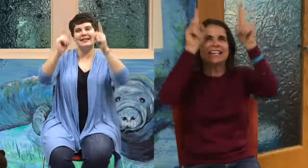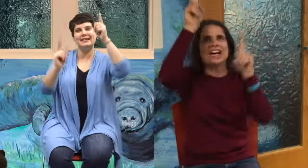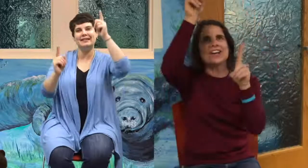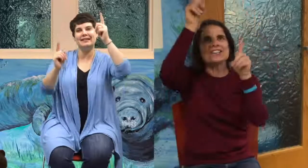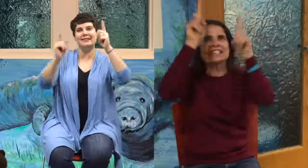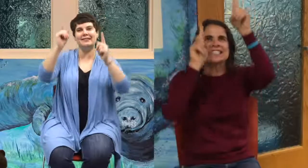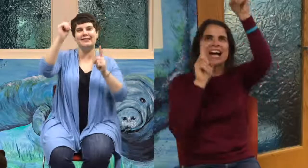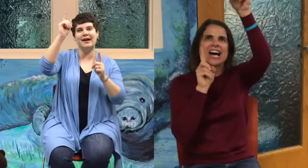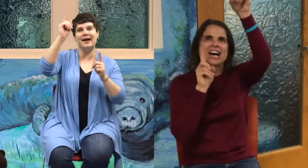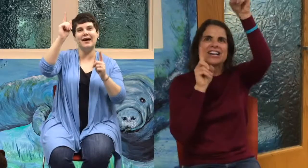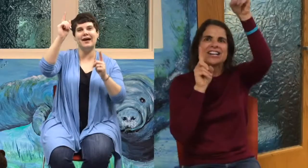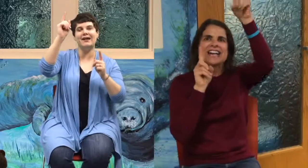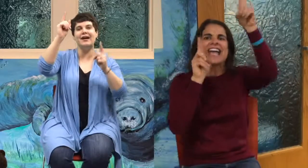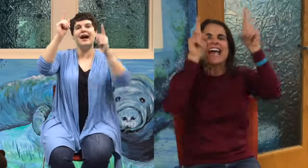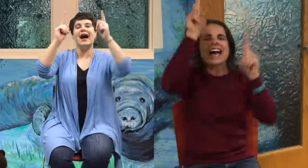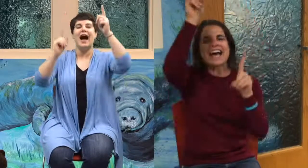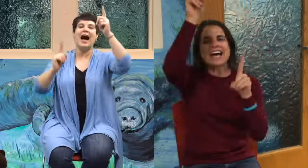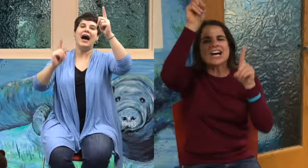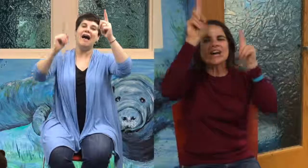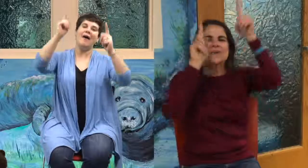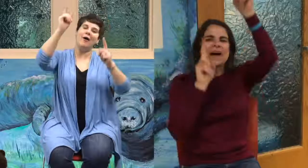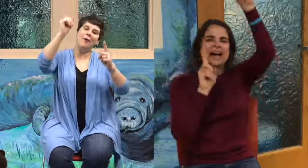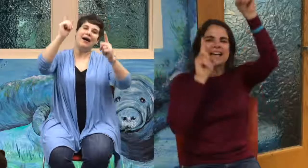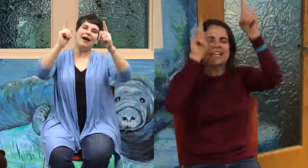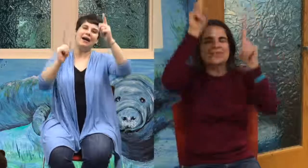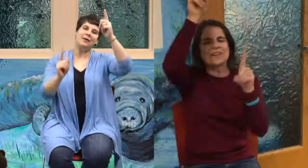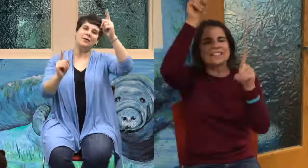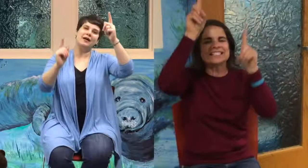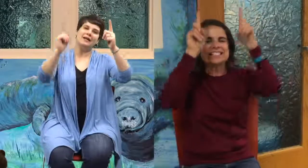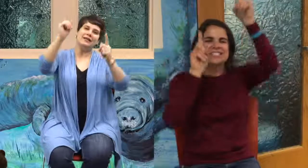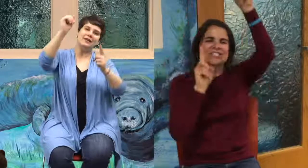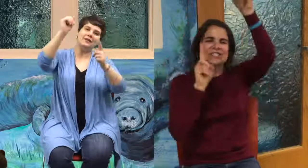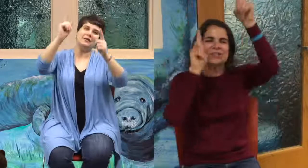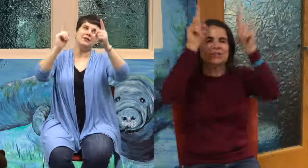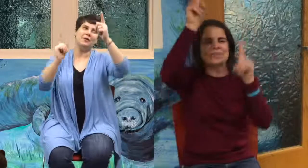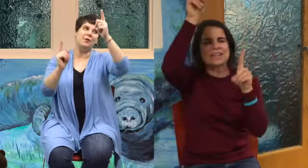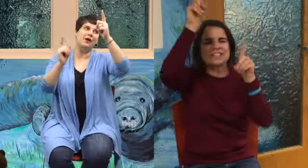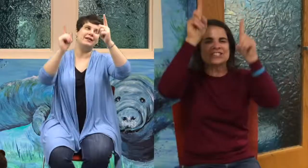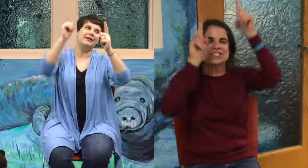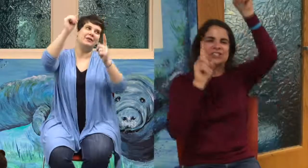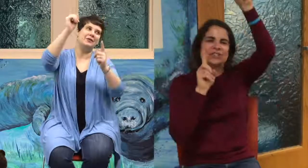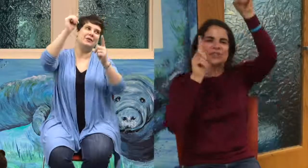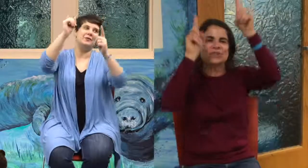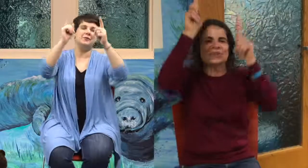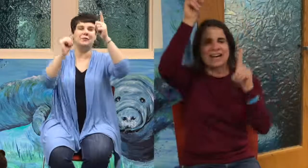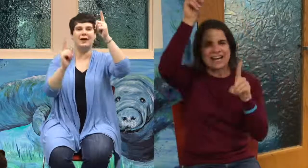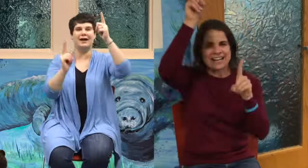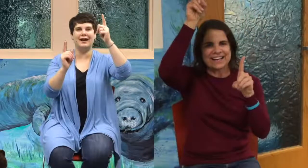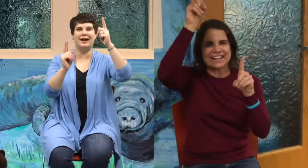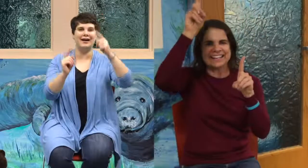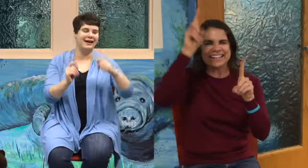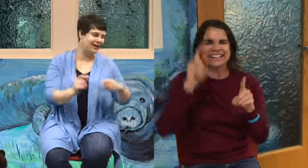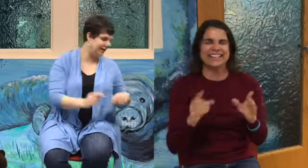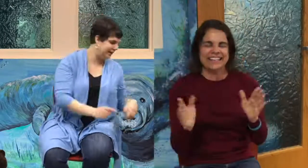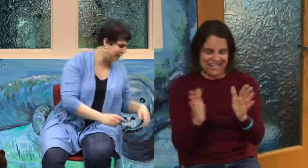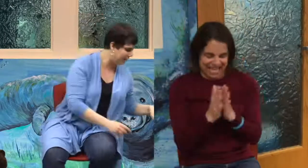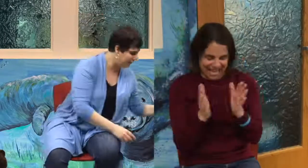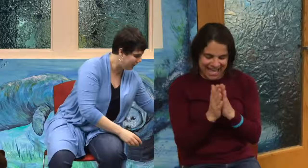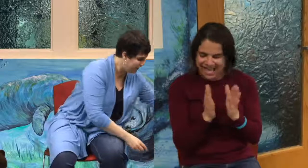little star, how I wonder what you are. Yay,